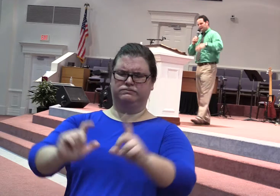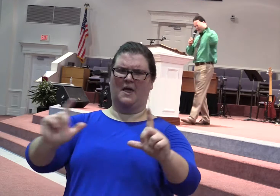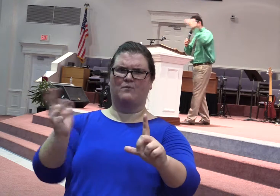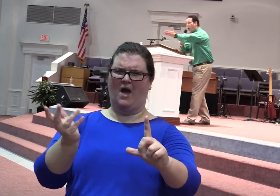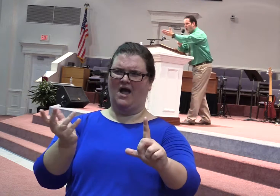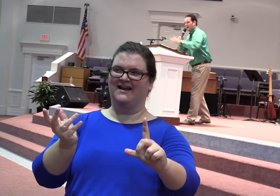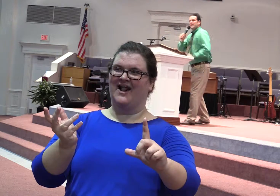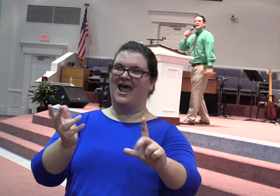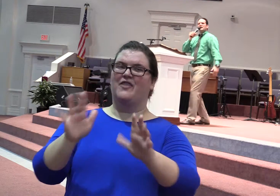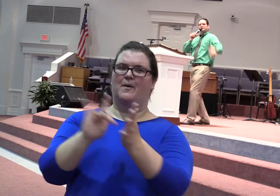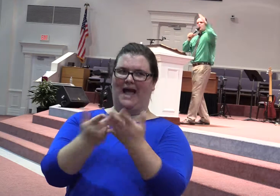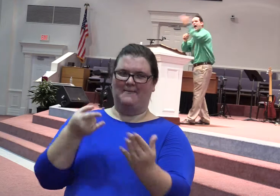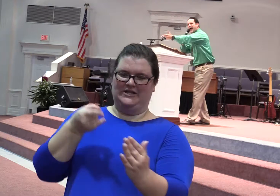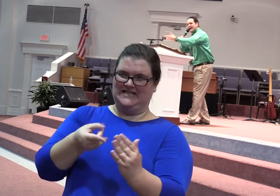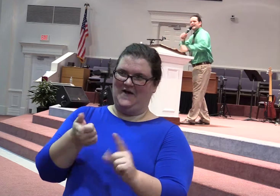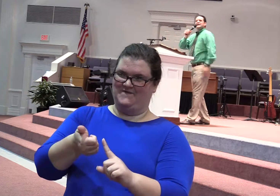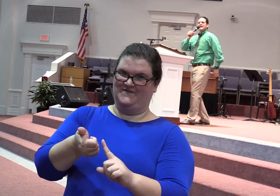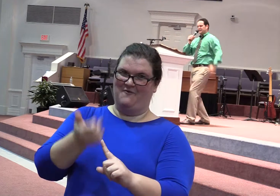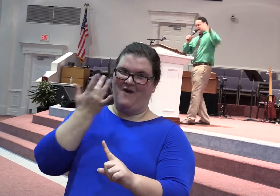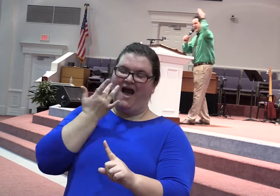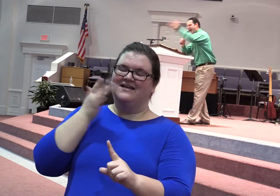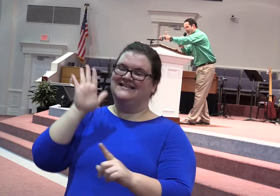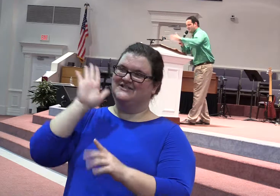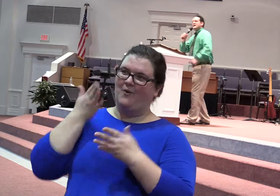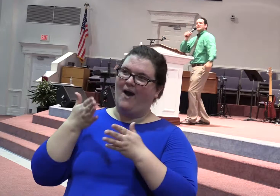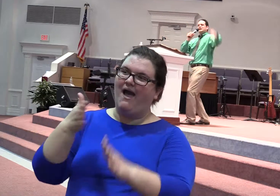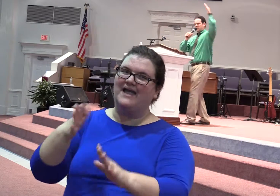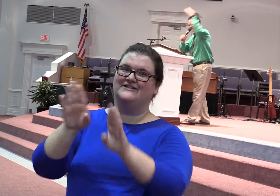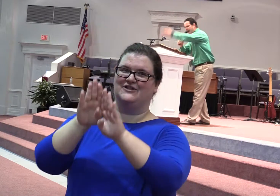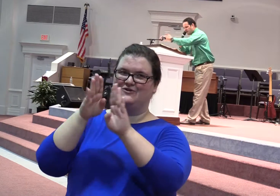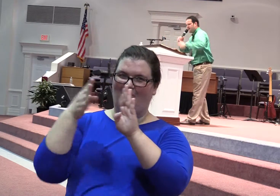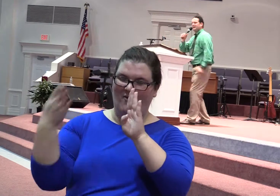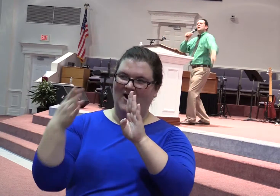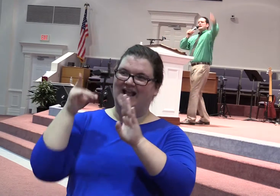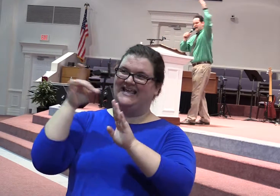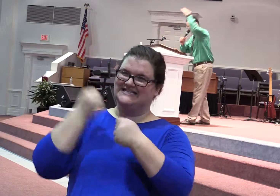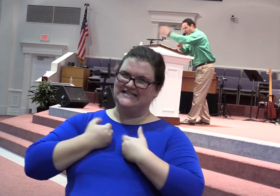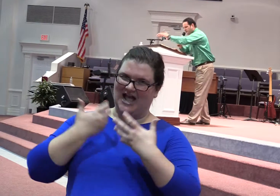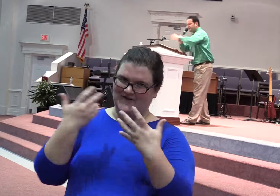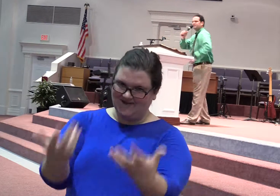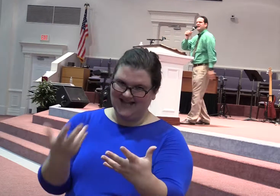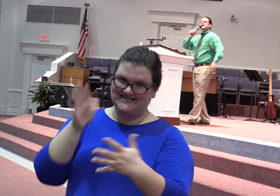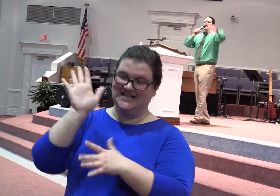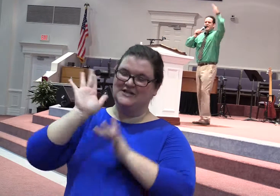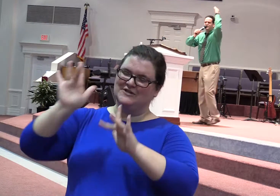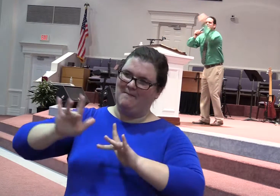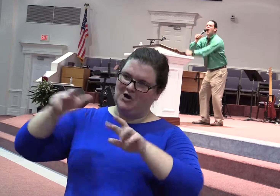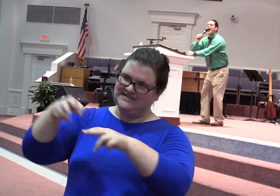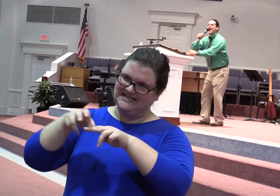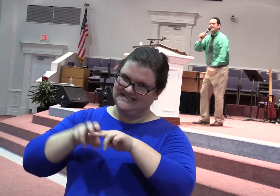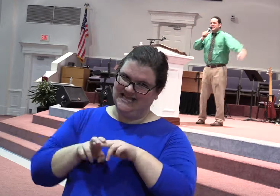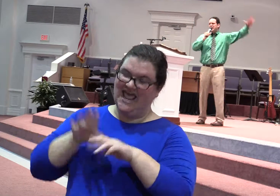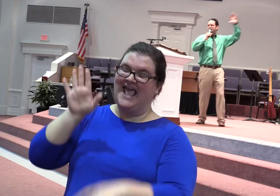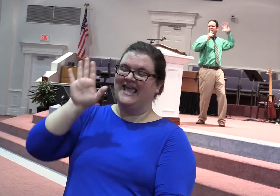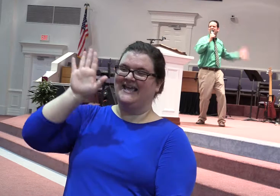Hallelujah. He is the door. He is the way. He is the lamb. He is the sacrifice. He is the mercy seat. He is the